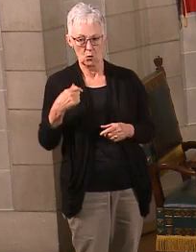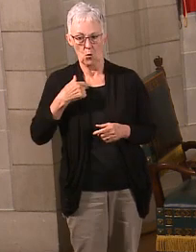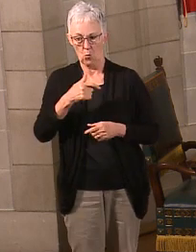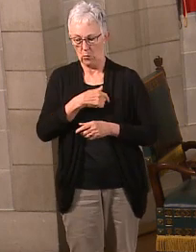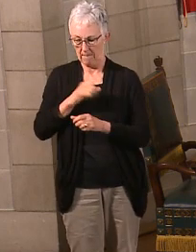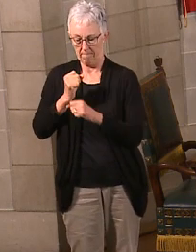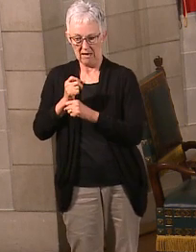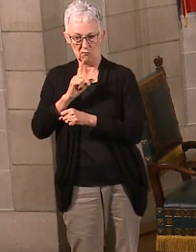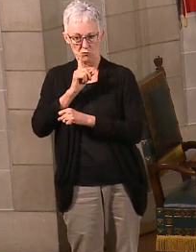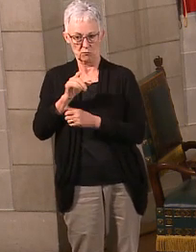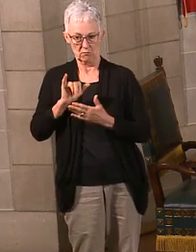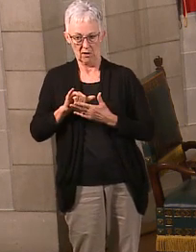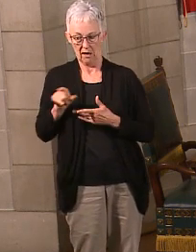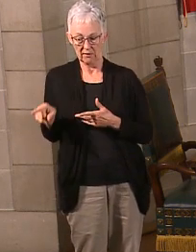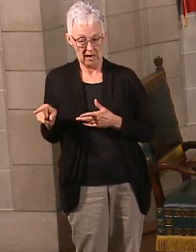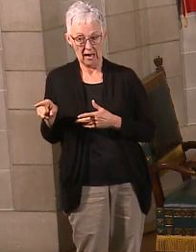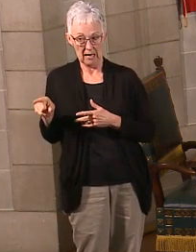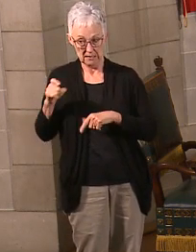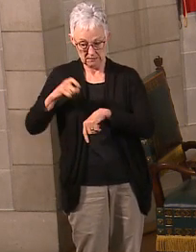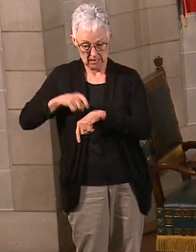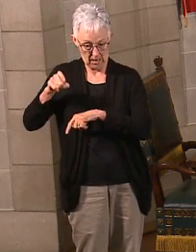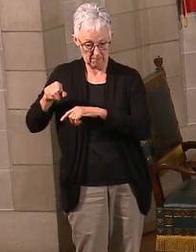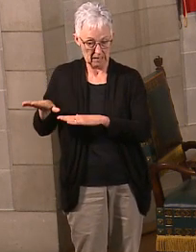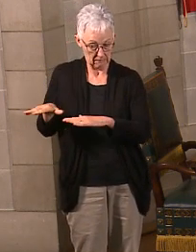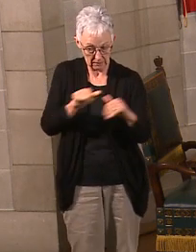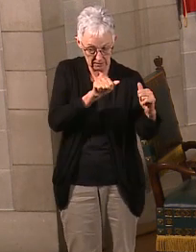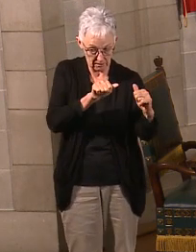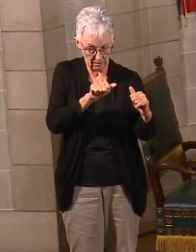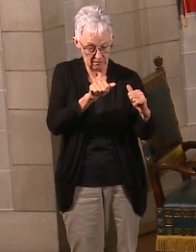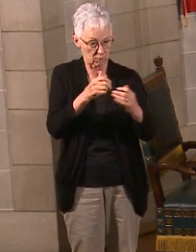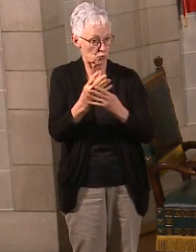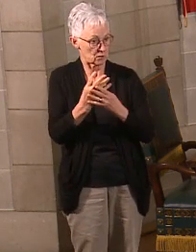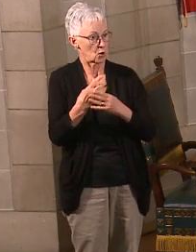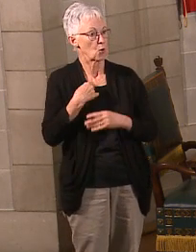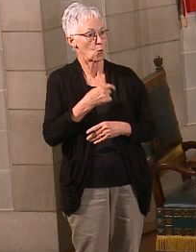2 refills for affordable generic drugs.